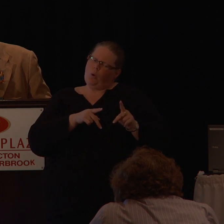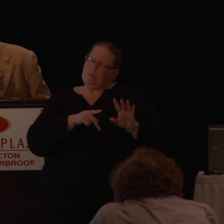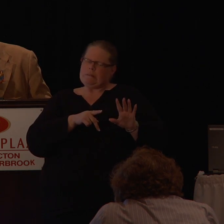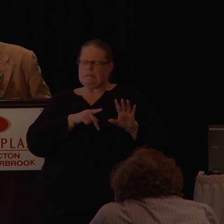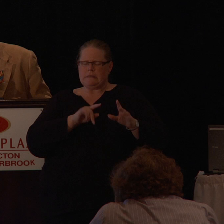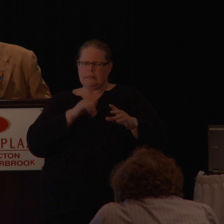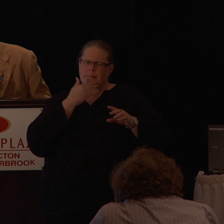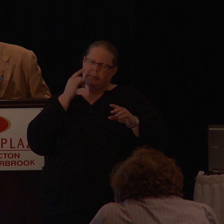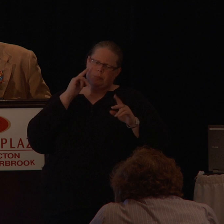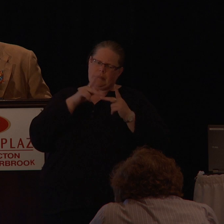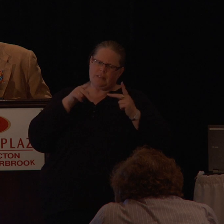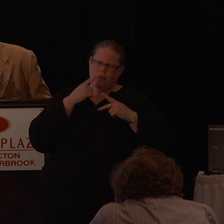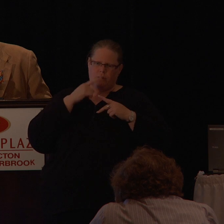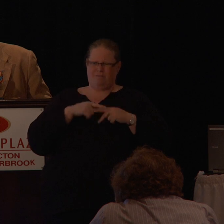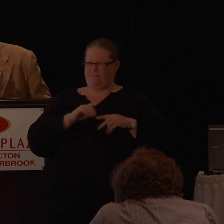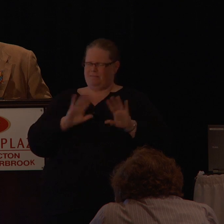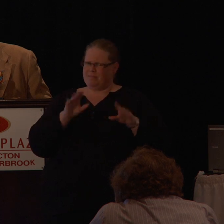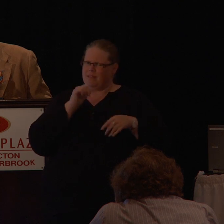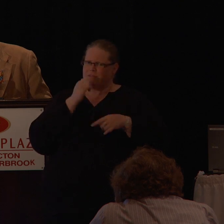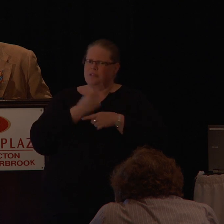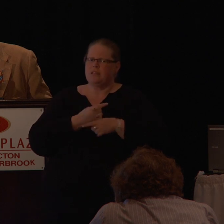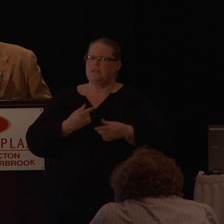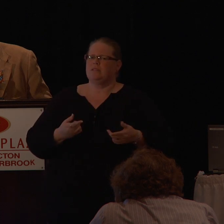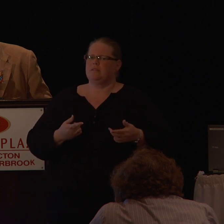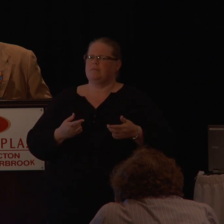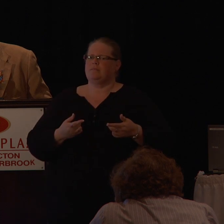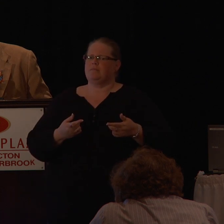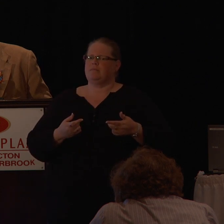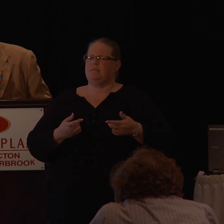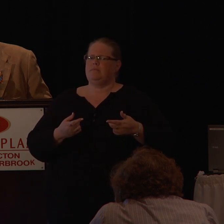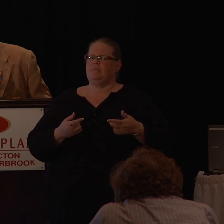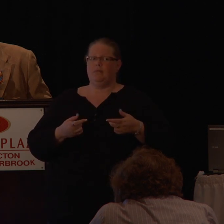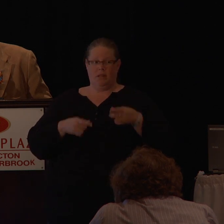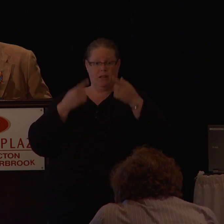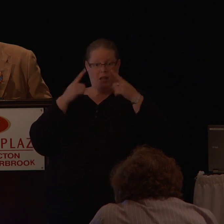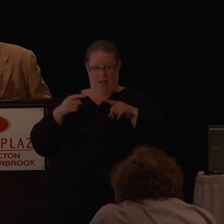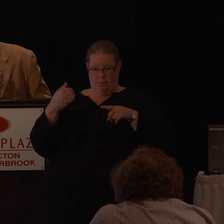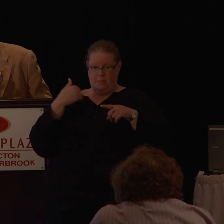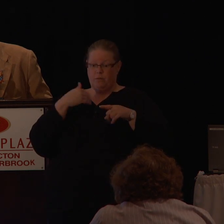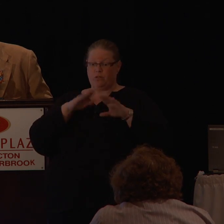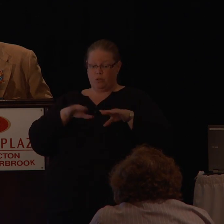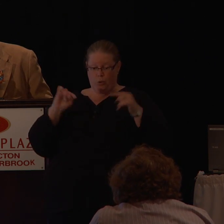parent? You're darn right they would, because it's happened in Canada.